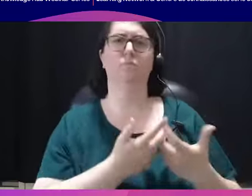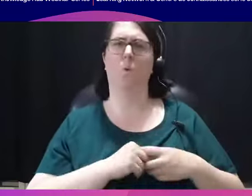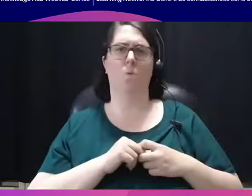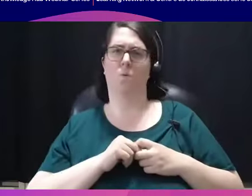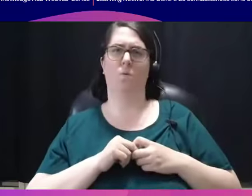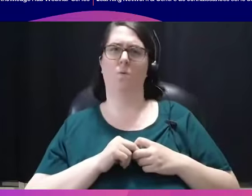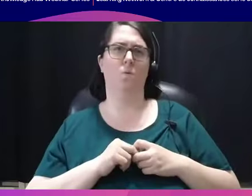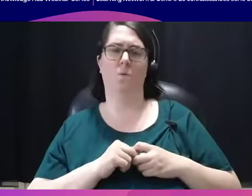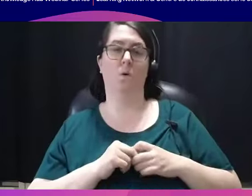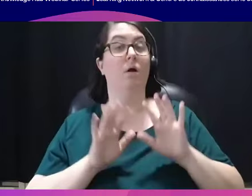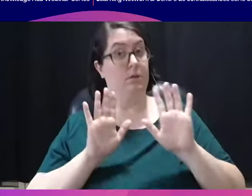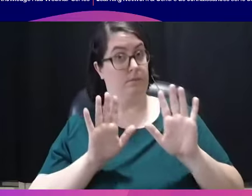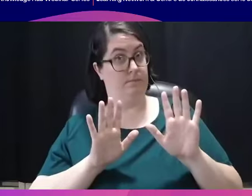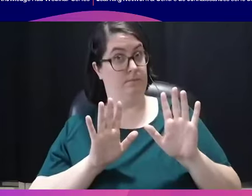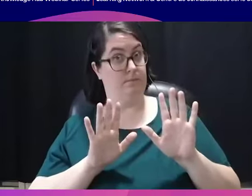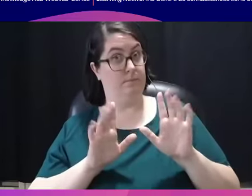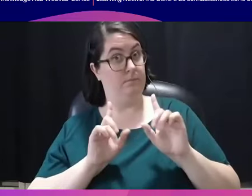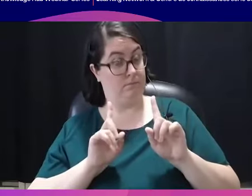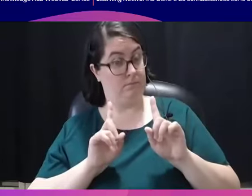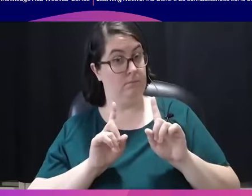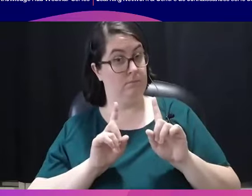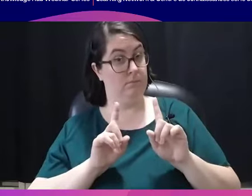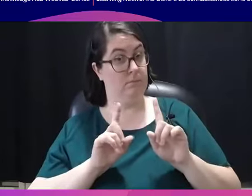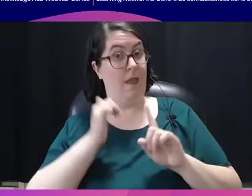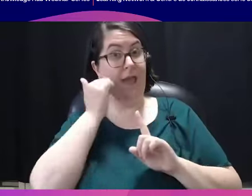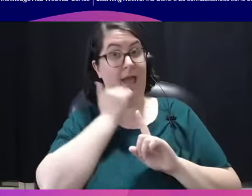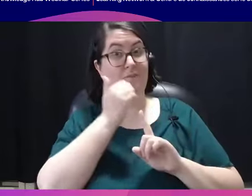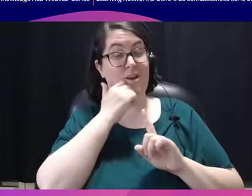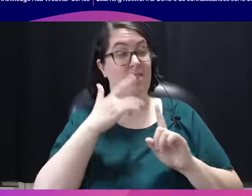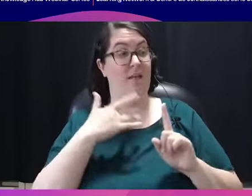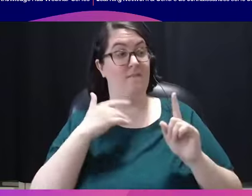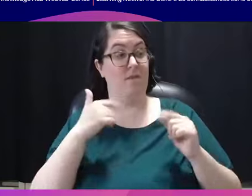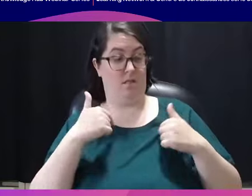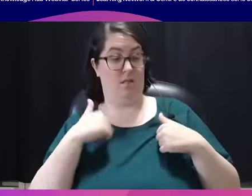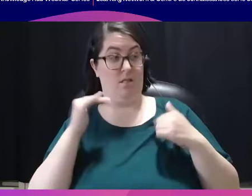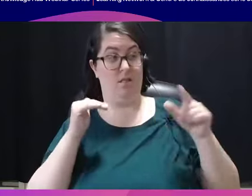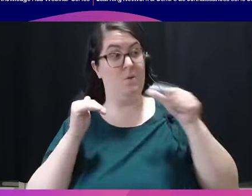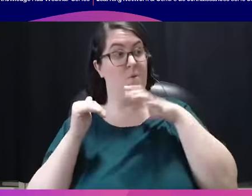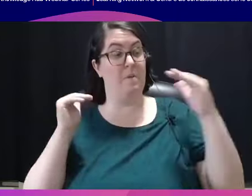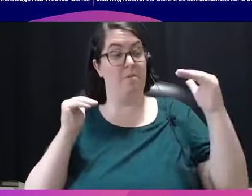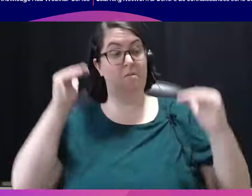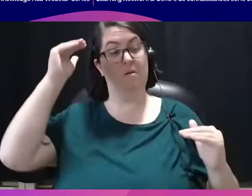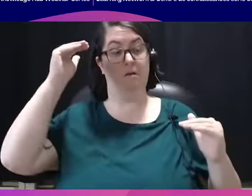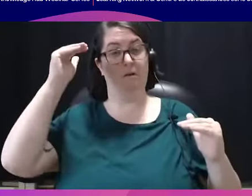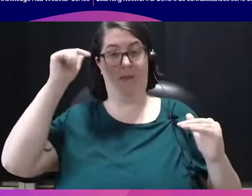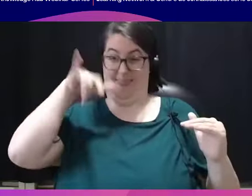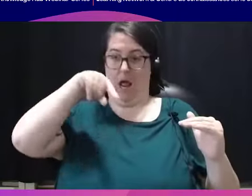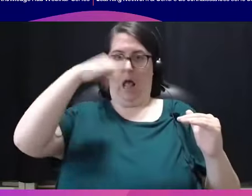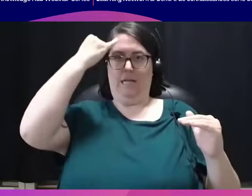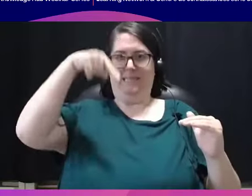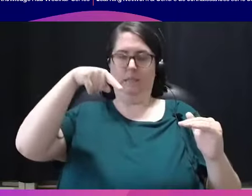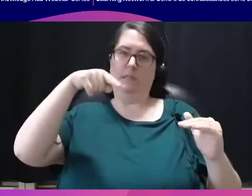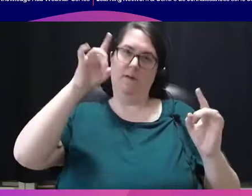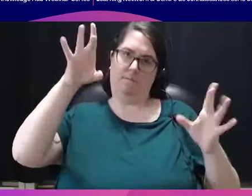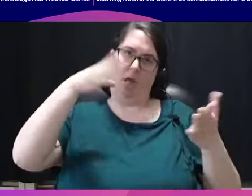said, they do engage in everyday misogyny, which in itself is, of course, violent because it